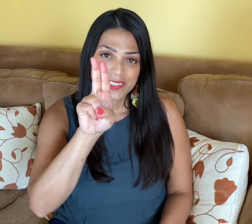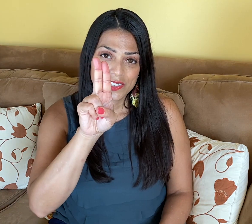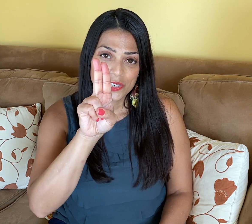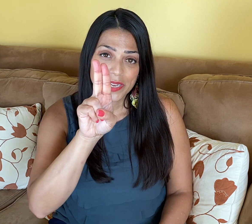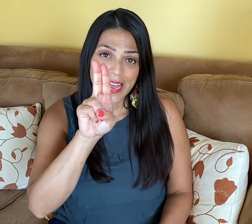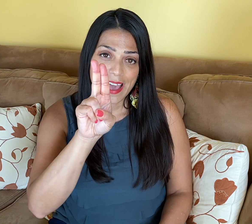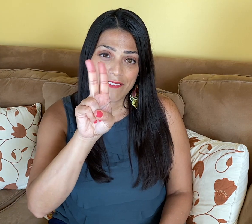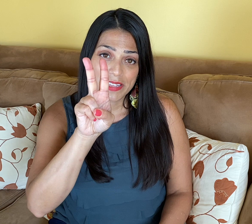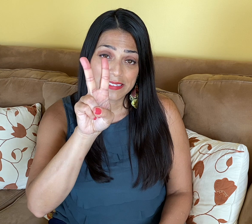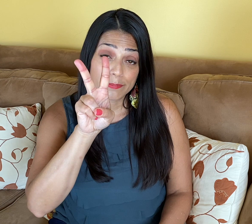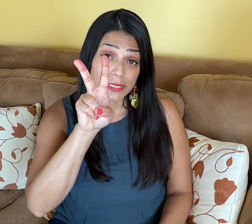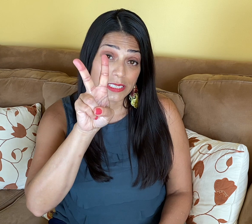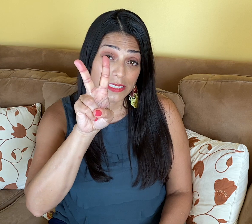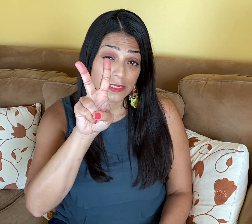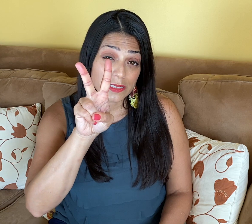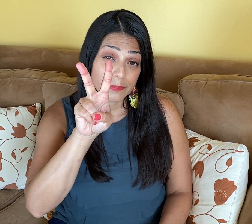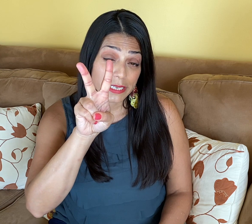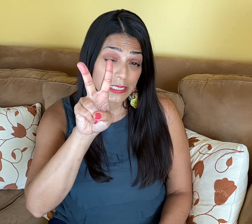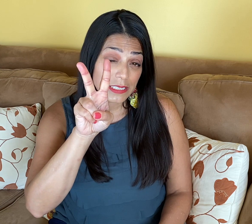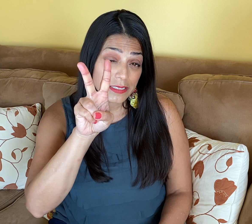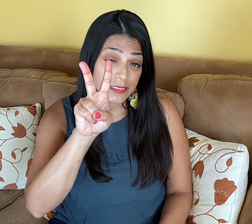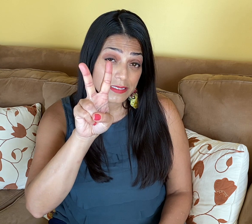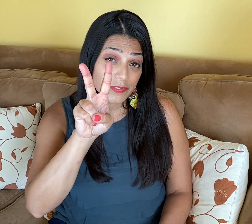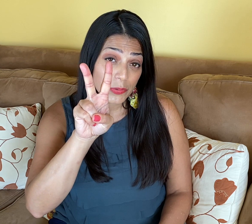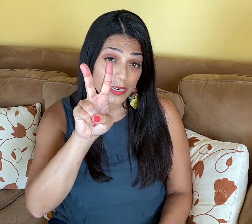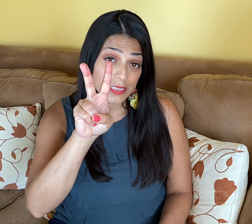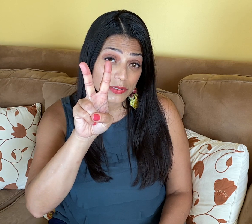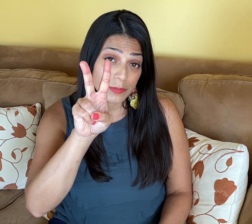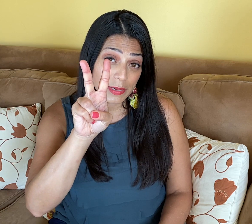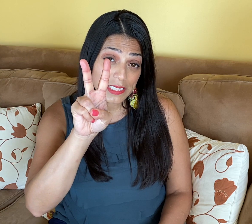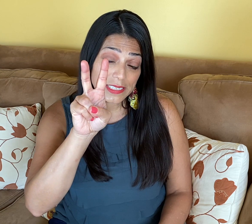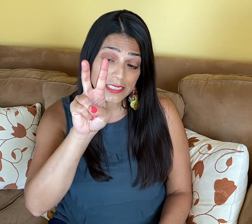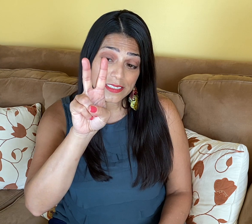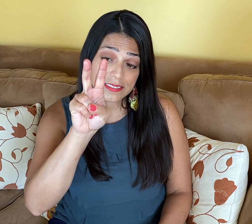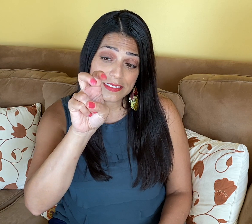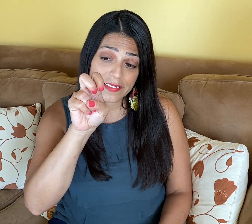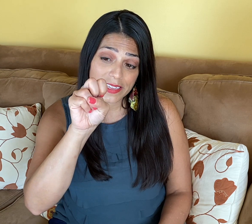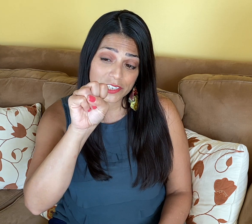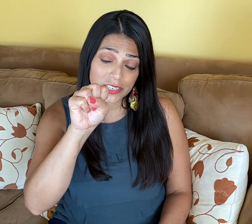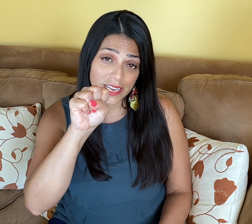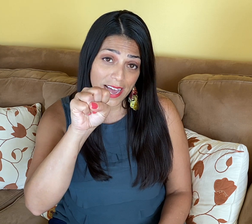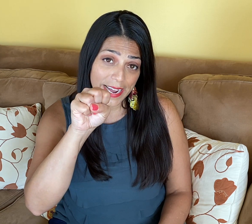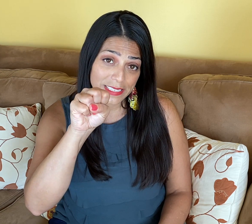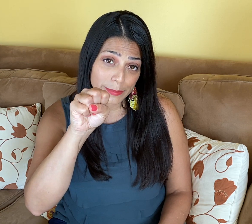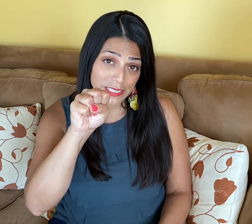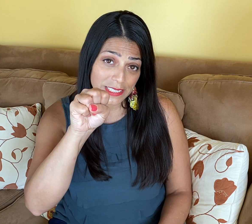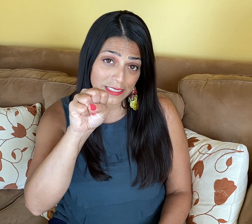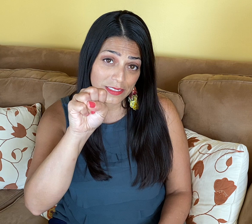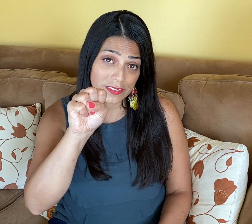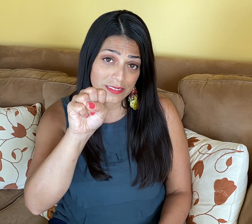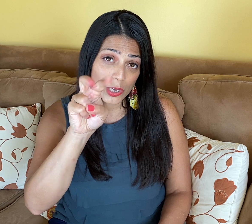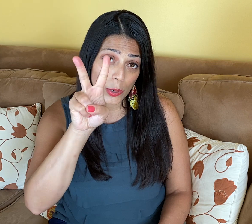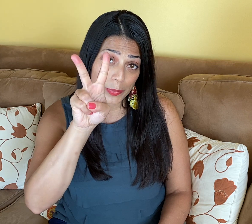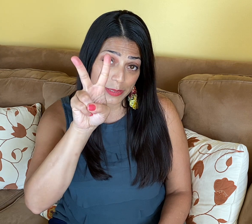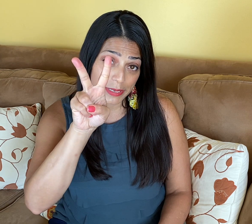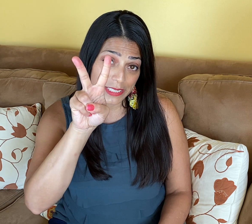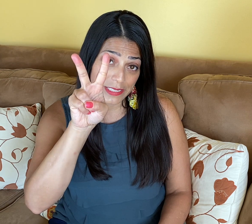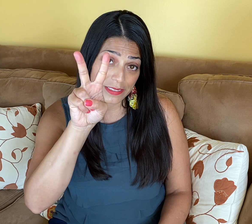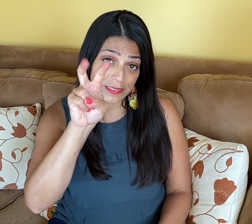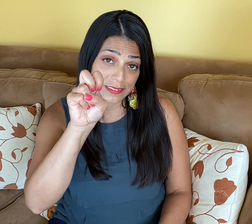You can have this be bunny ears if you want to do the bunny ears, and then you're going to hide the bunny ears, open the bunny ears,